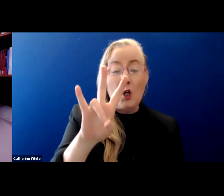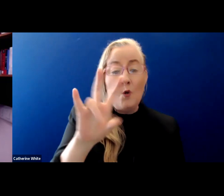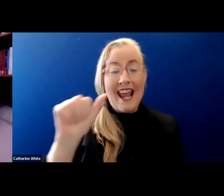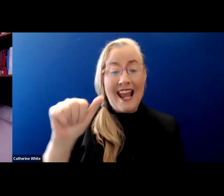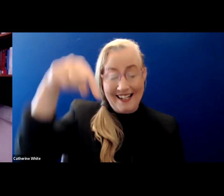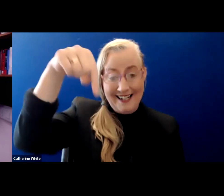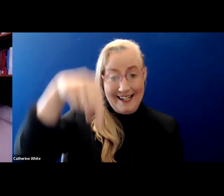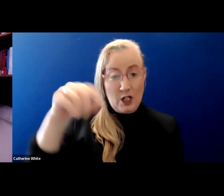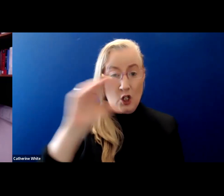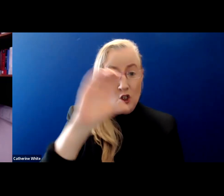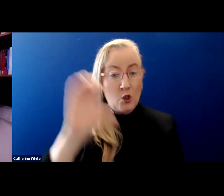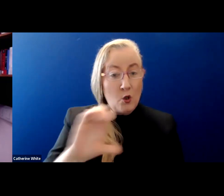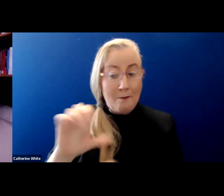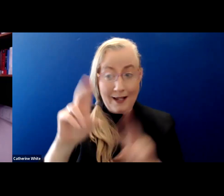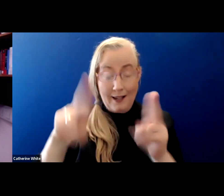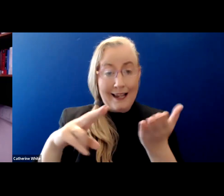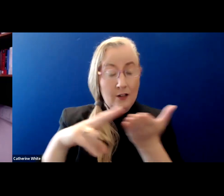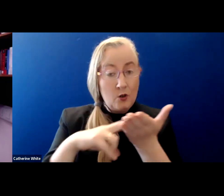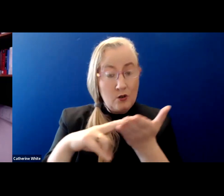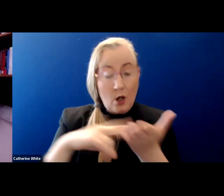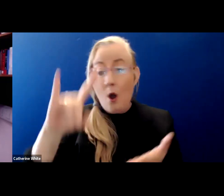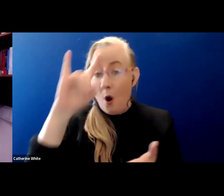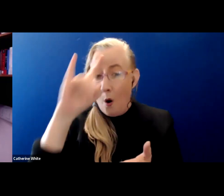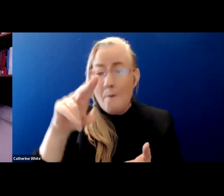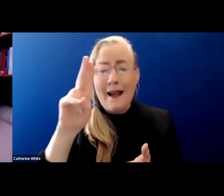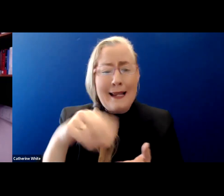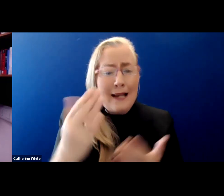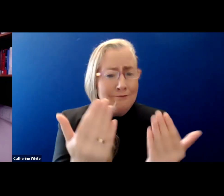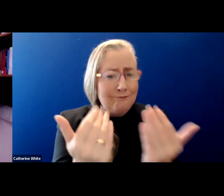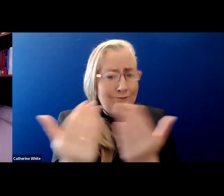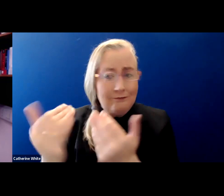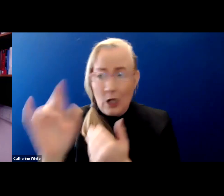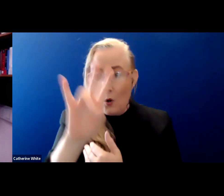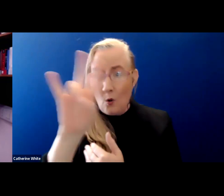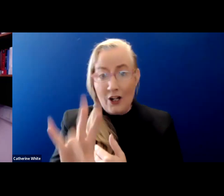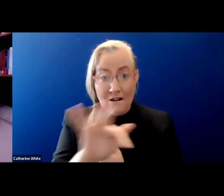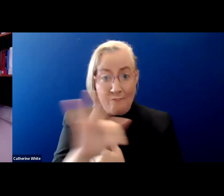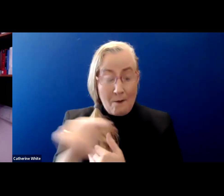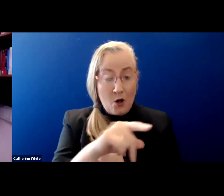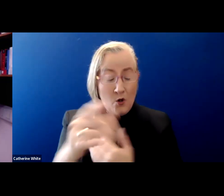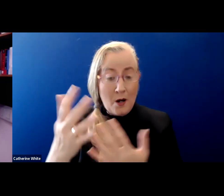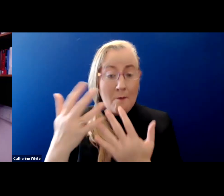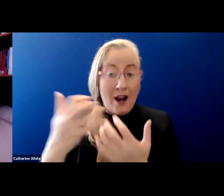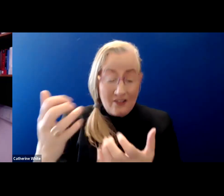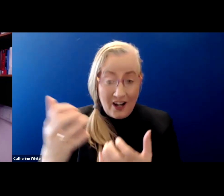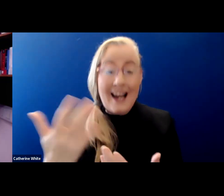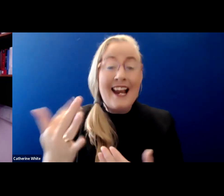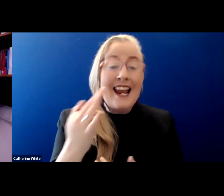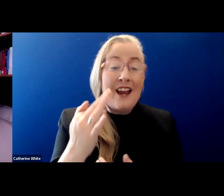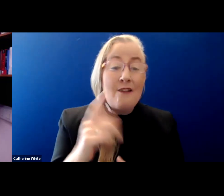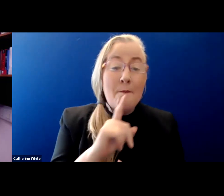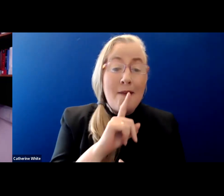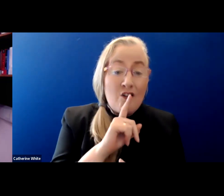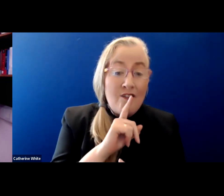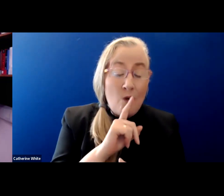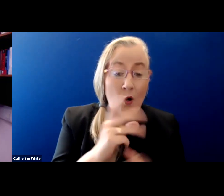Zoom, which we can use, and hopefully we'll be able to take some questions from the audience as well. Although the microphones are working, I think your videos won't